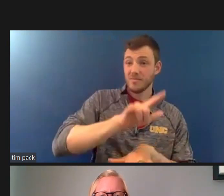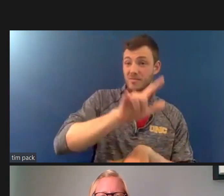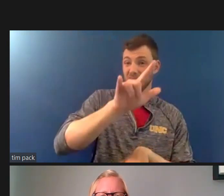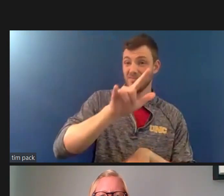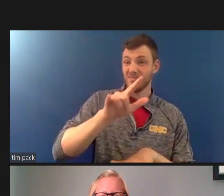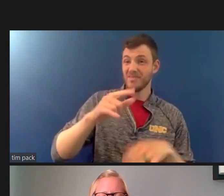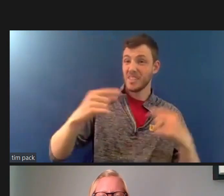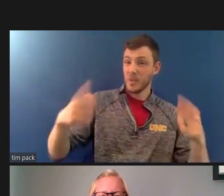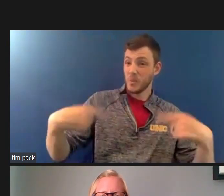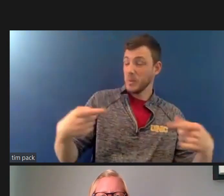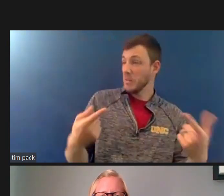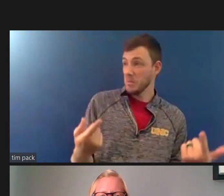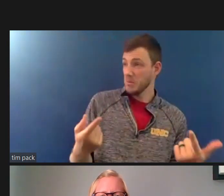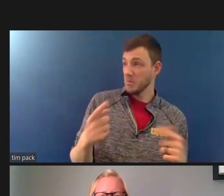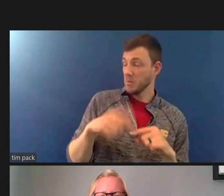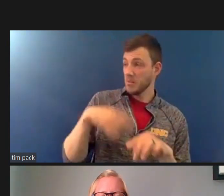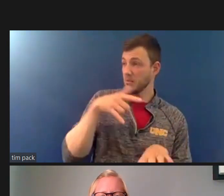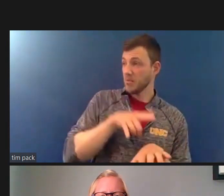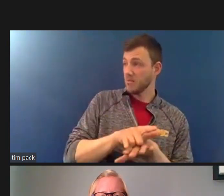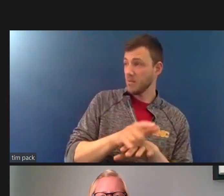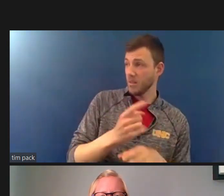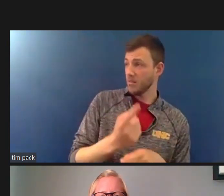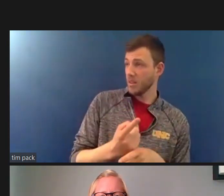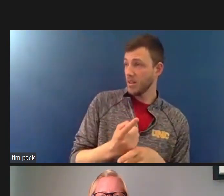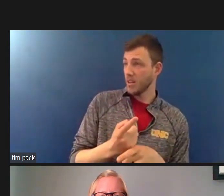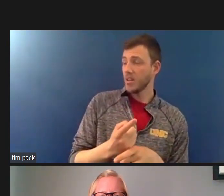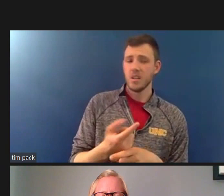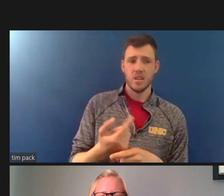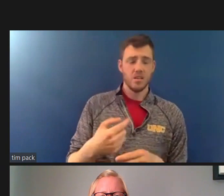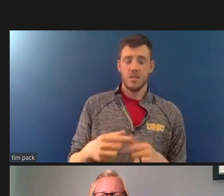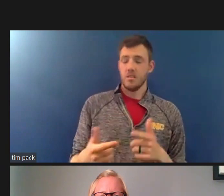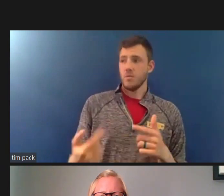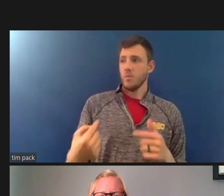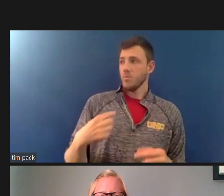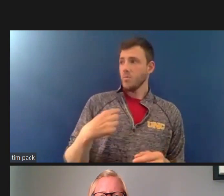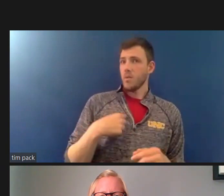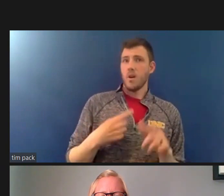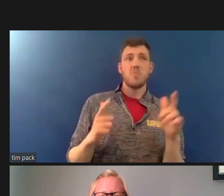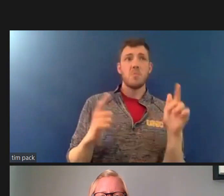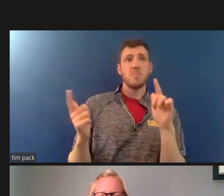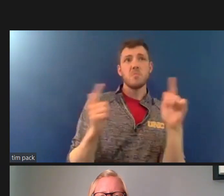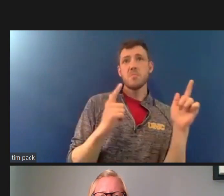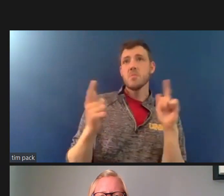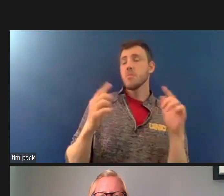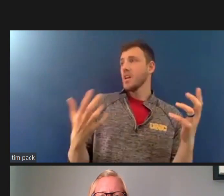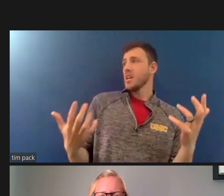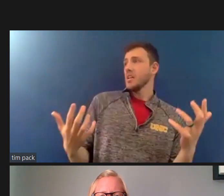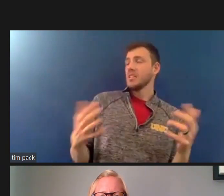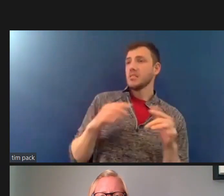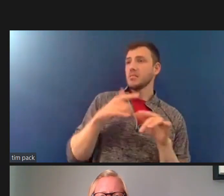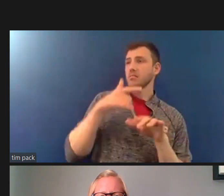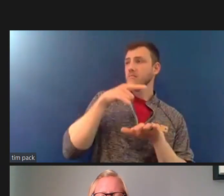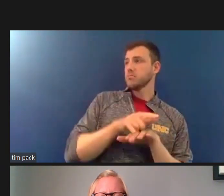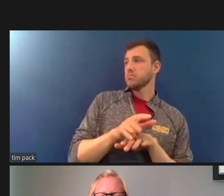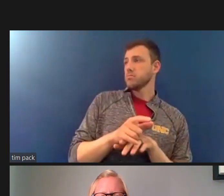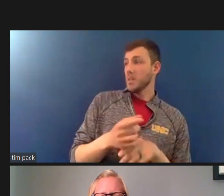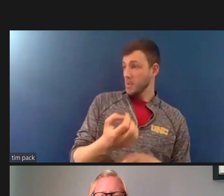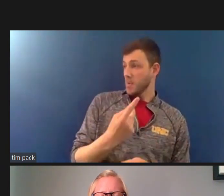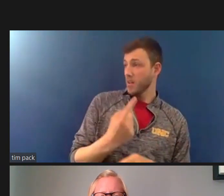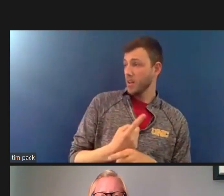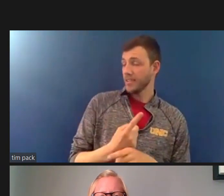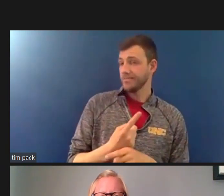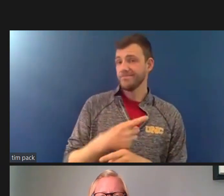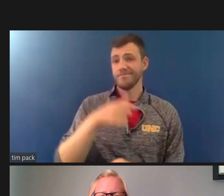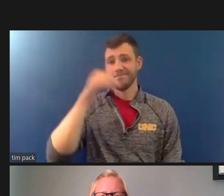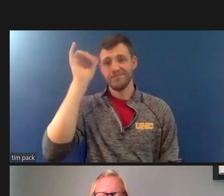was attacked. He'll be back all right." The fat boy shook his head. "When we was coming down, I looked through one of them windows.